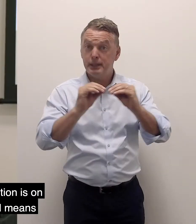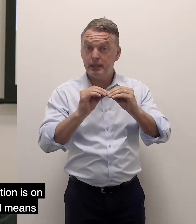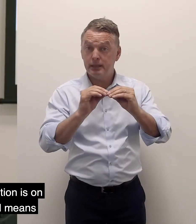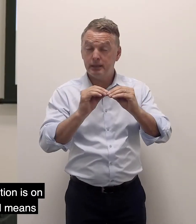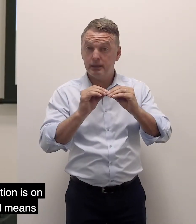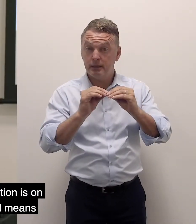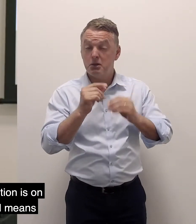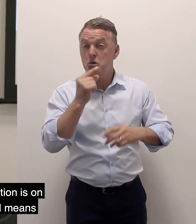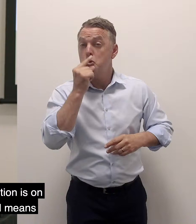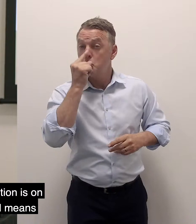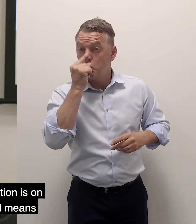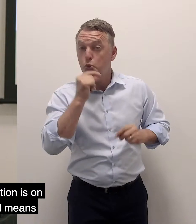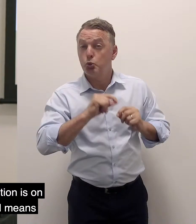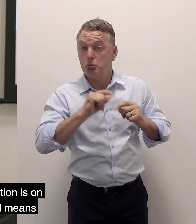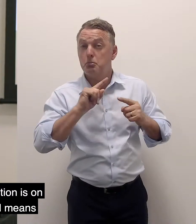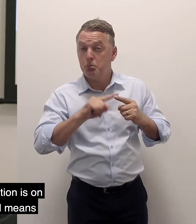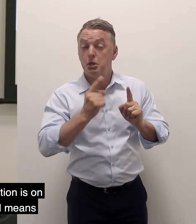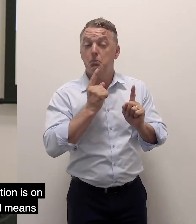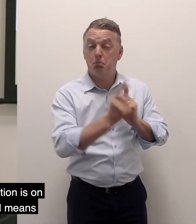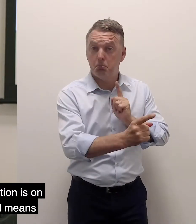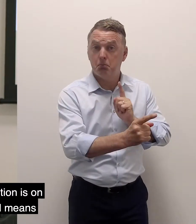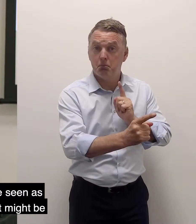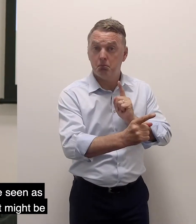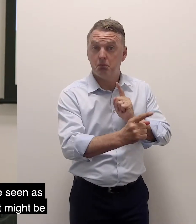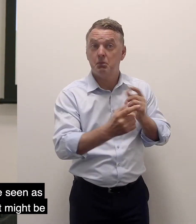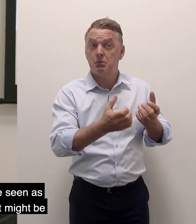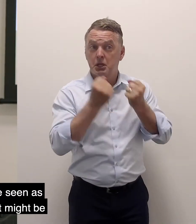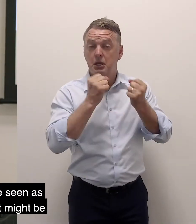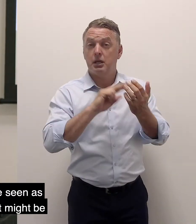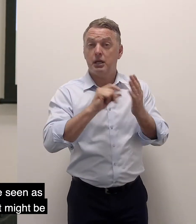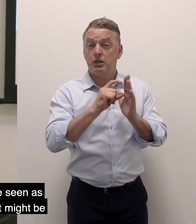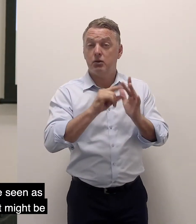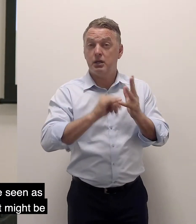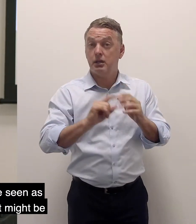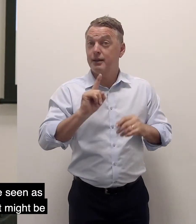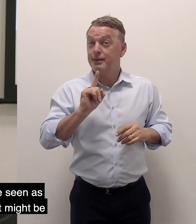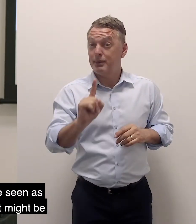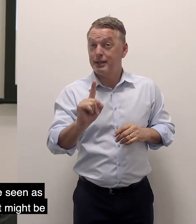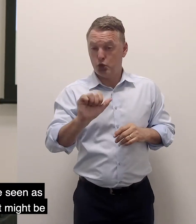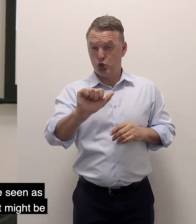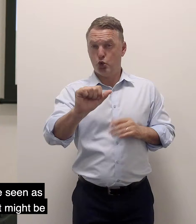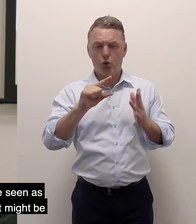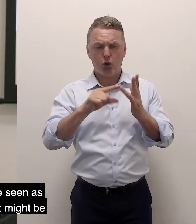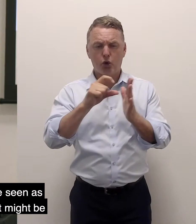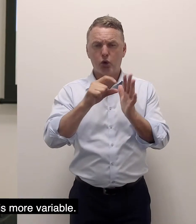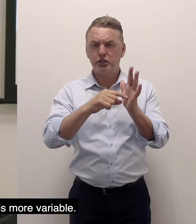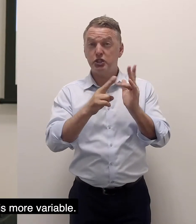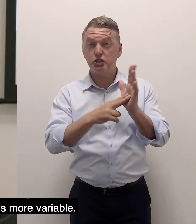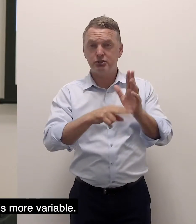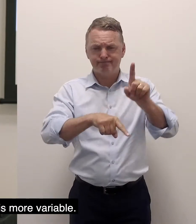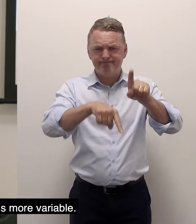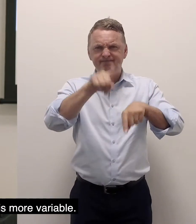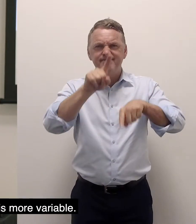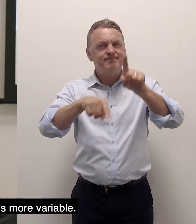If your condition is on List B, it still means you could be seen as eligible, but it might be